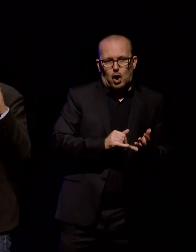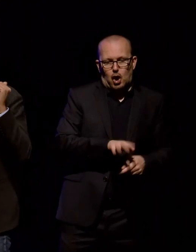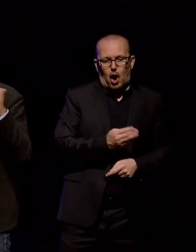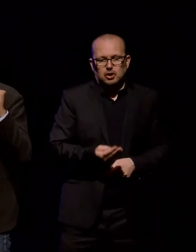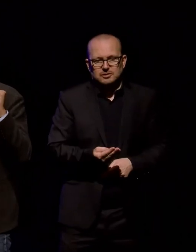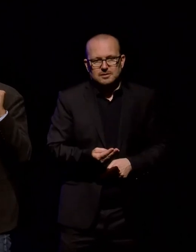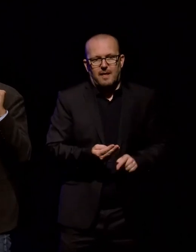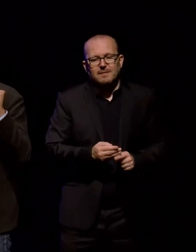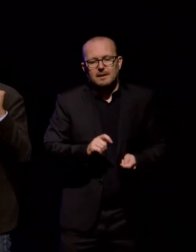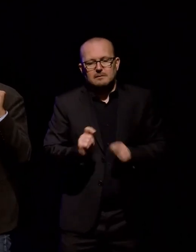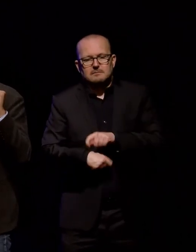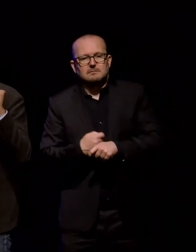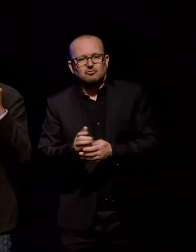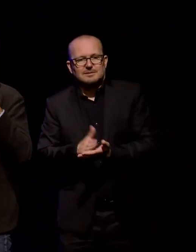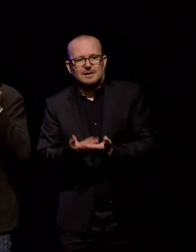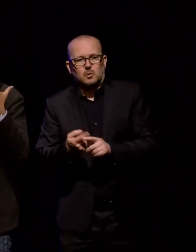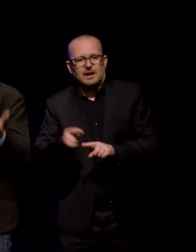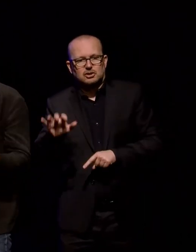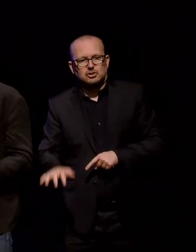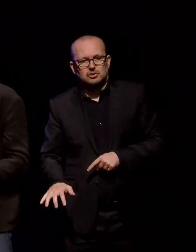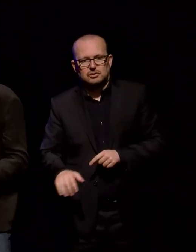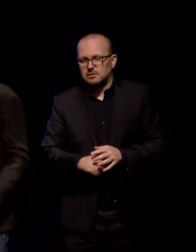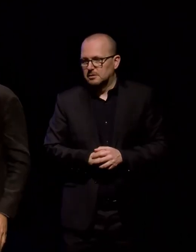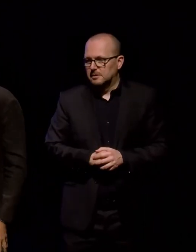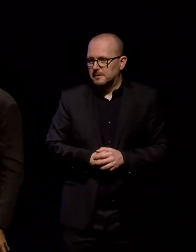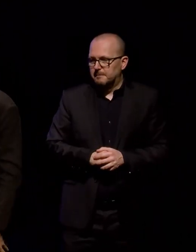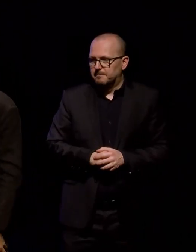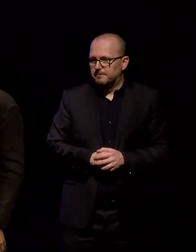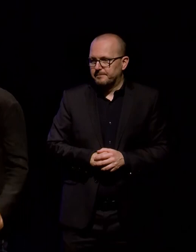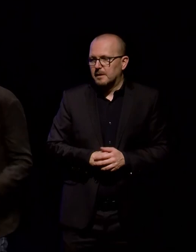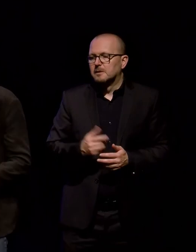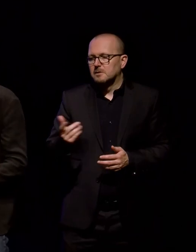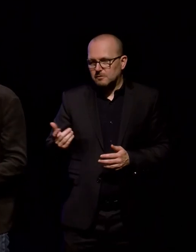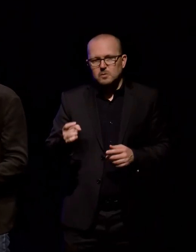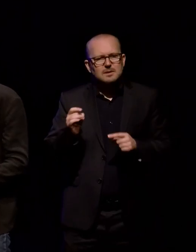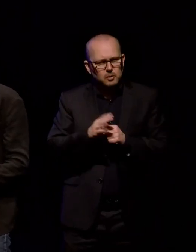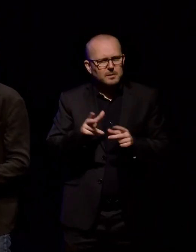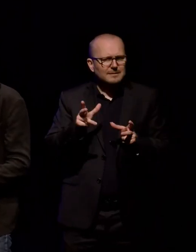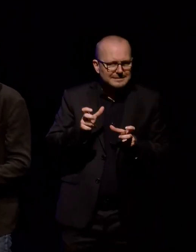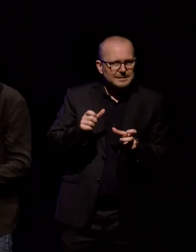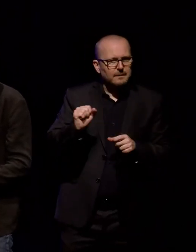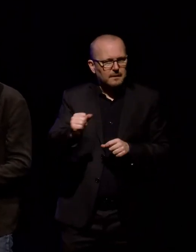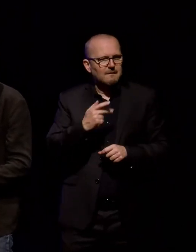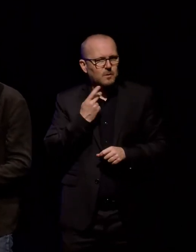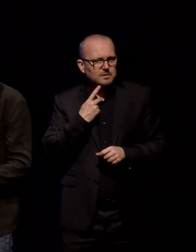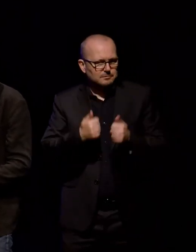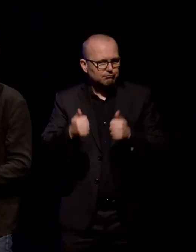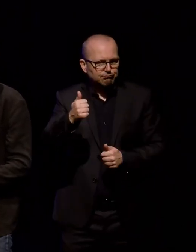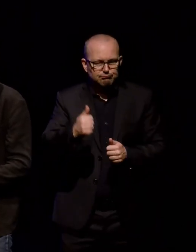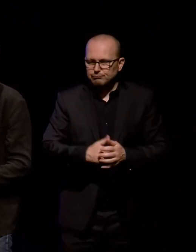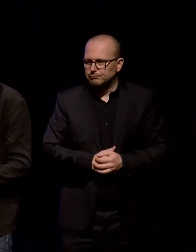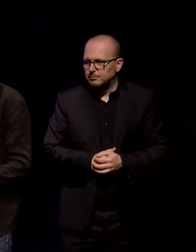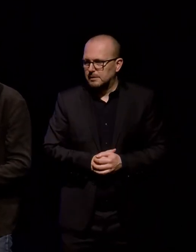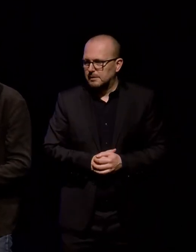dual caption system. So, of course, importance of listening and documenting the artist's voice.